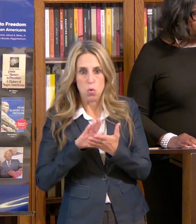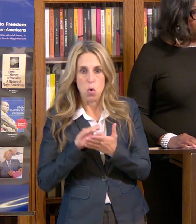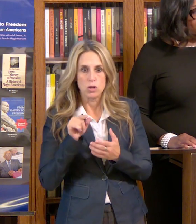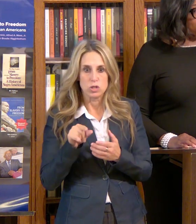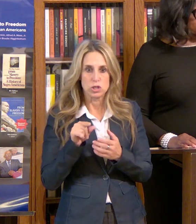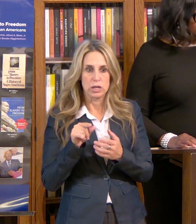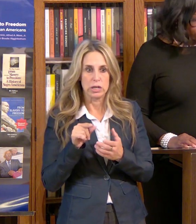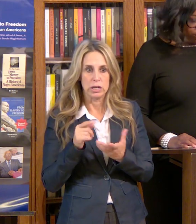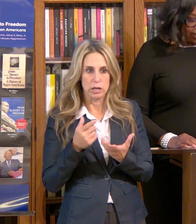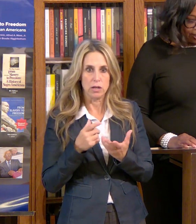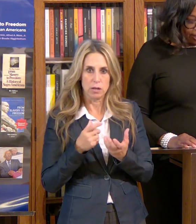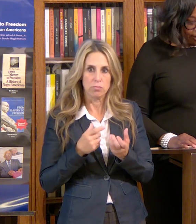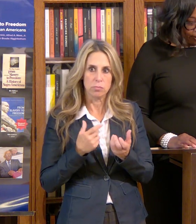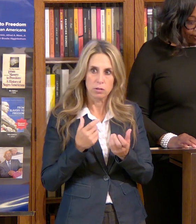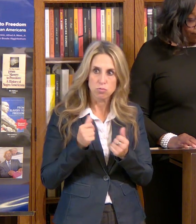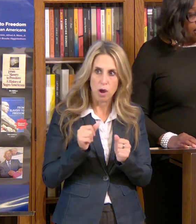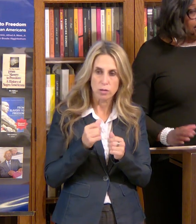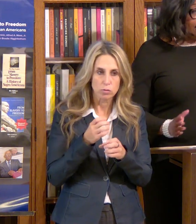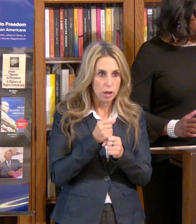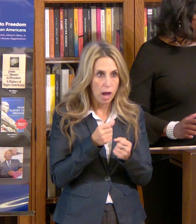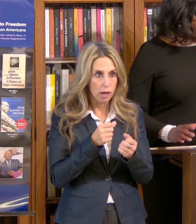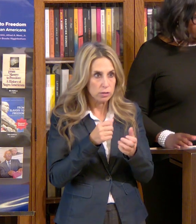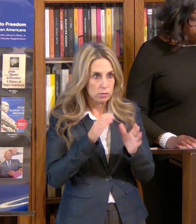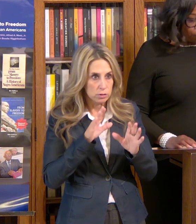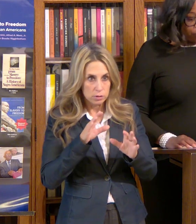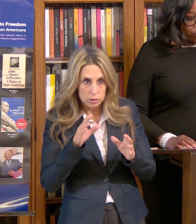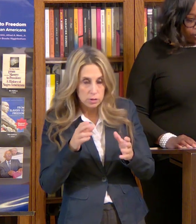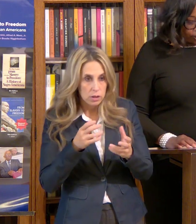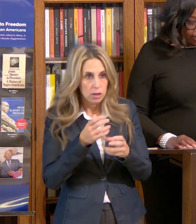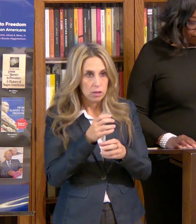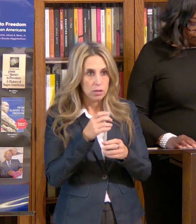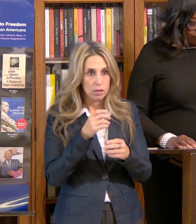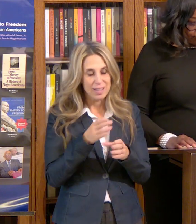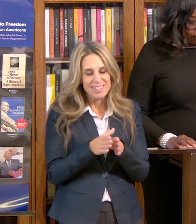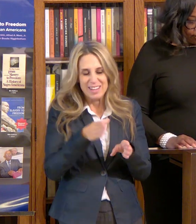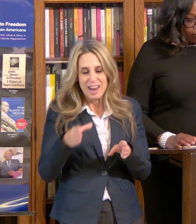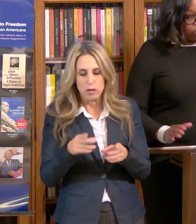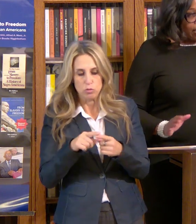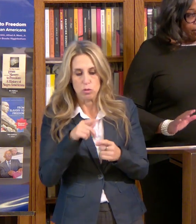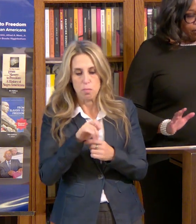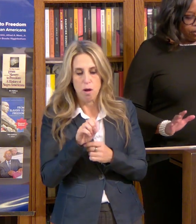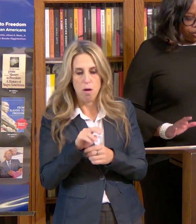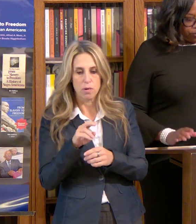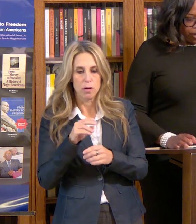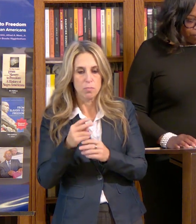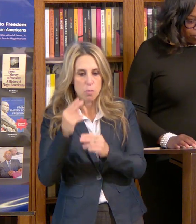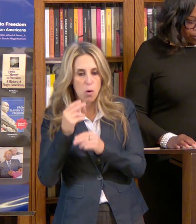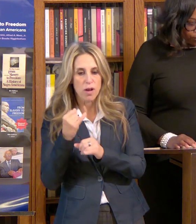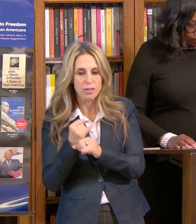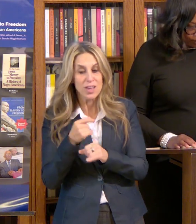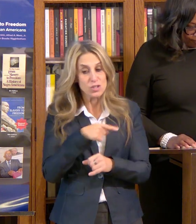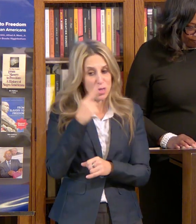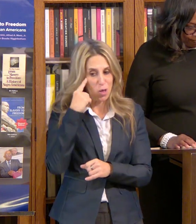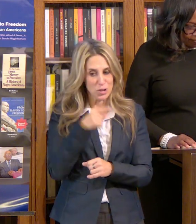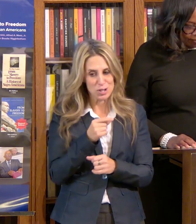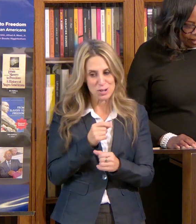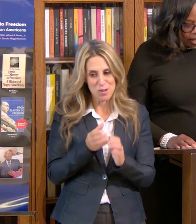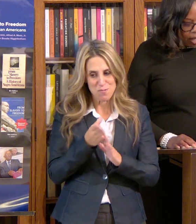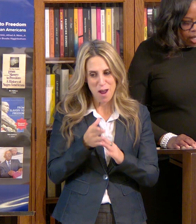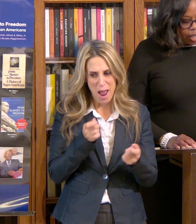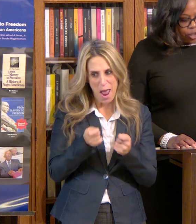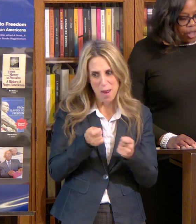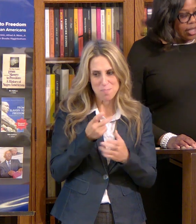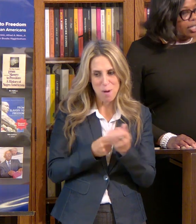County to open the public school in sadelia next door to the Palmer memorial Campus she actually thought she ran both